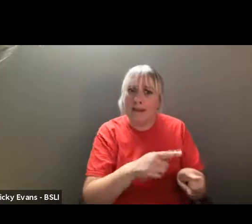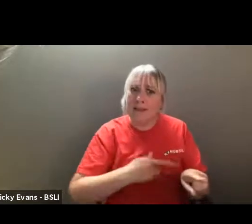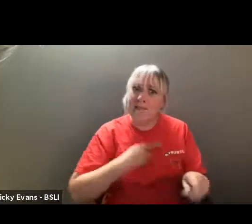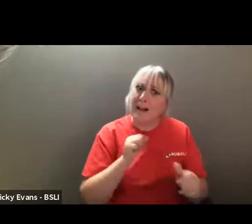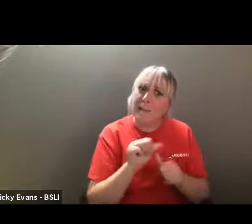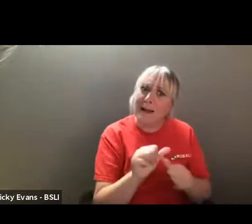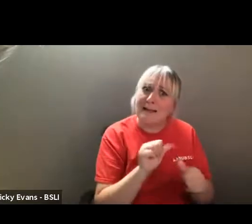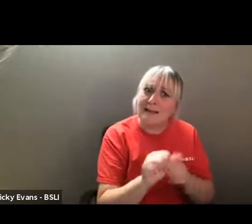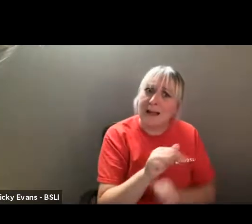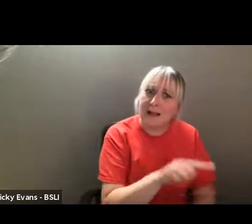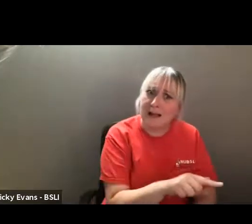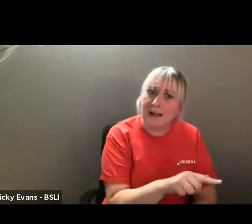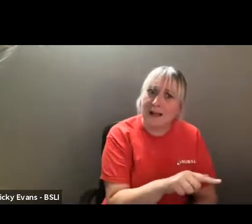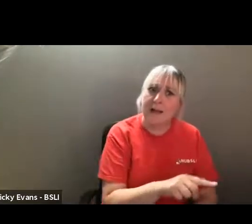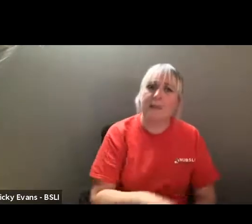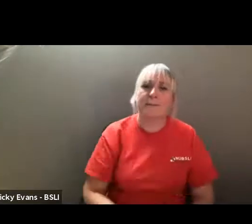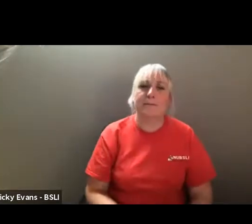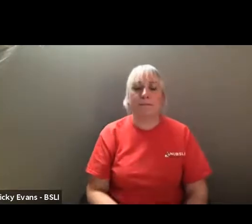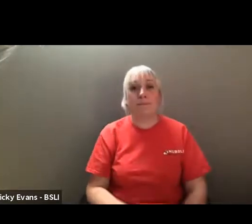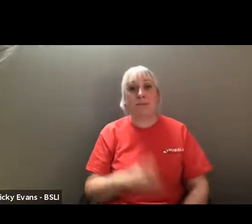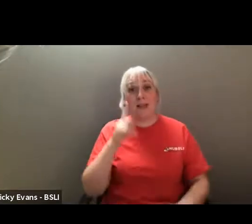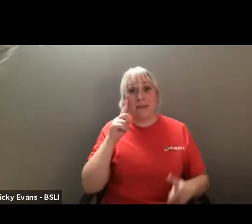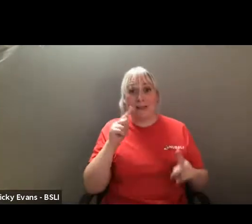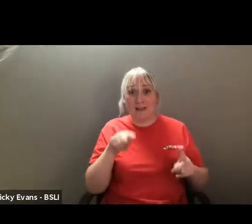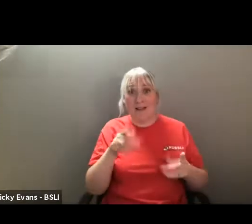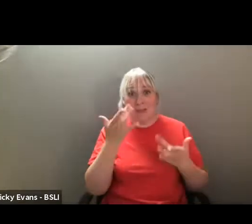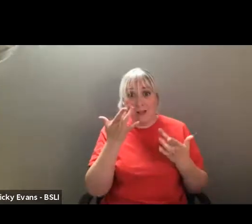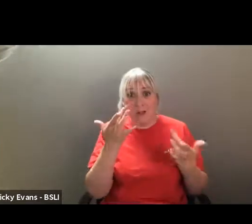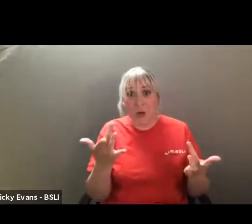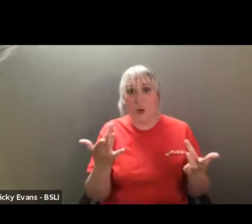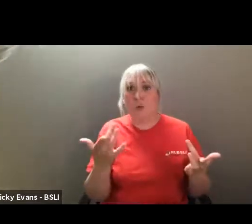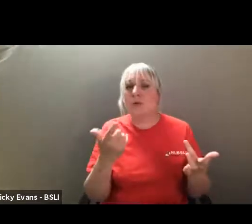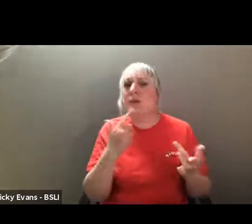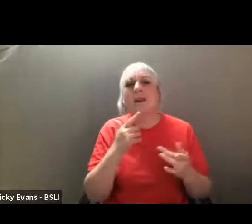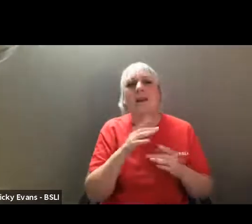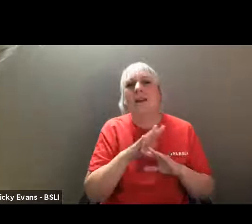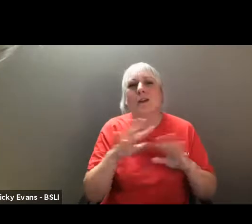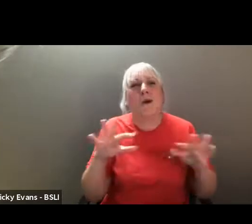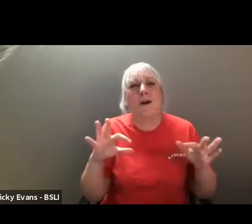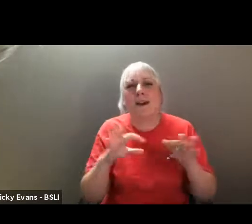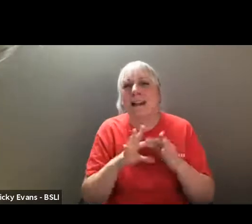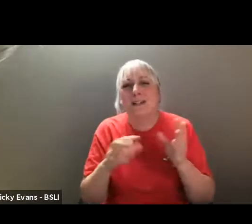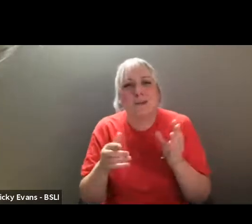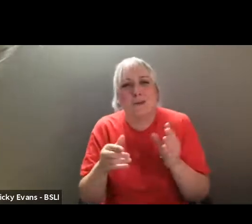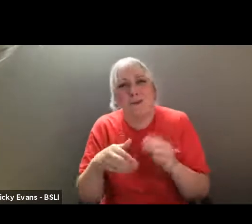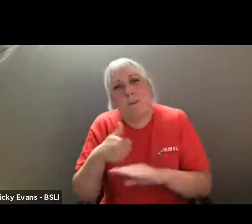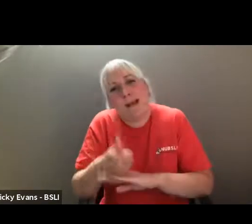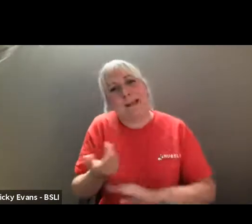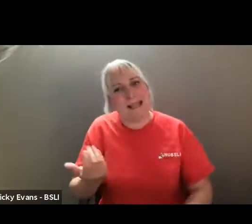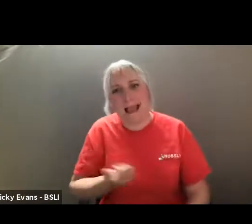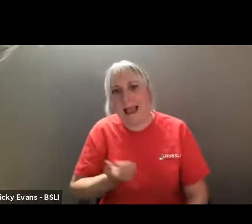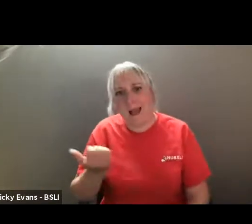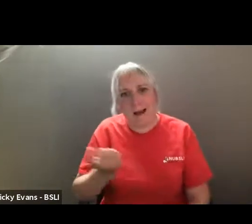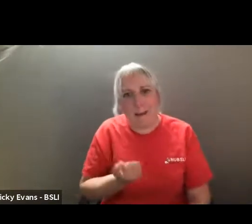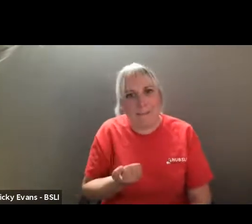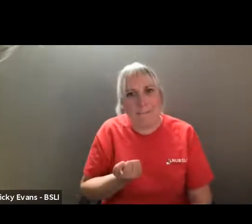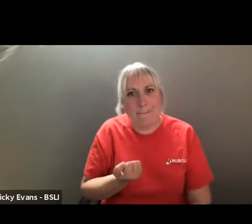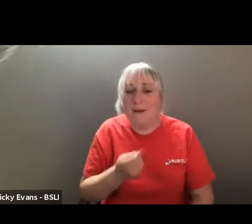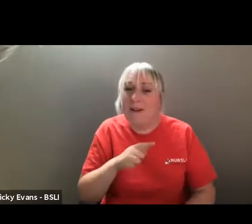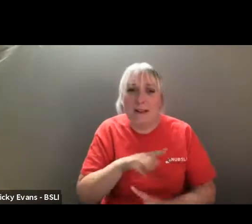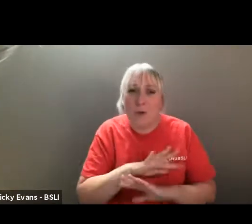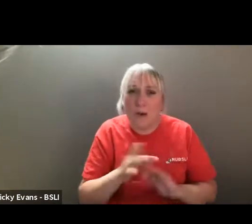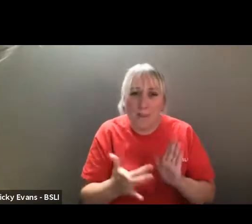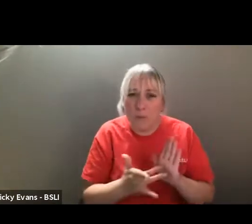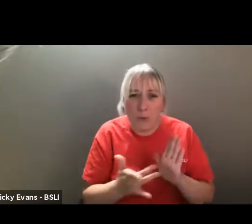think that by itself, what I think that actually indicates is not that basic income, quote unquote, is important, but